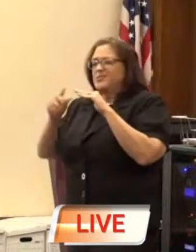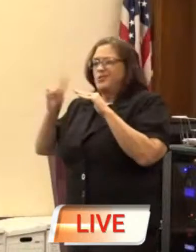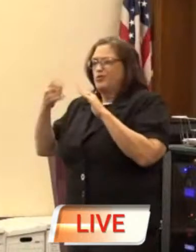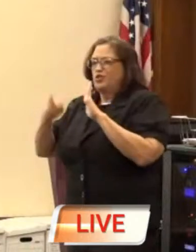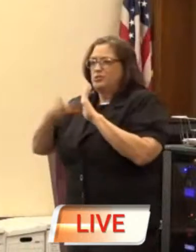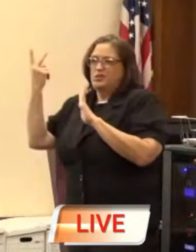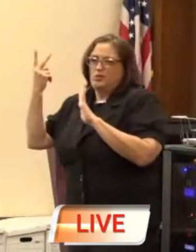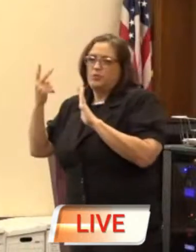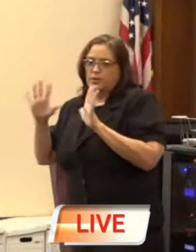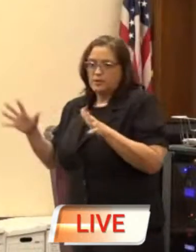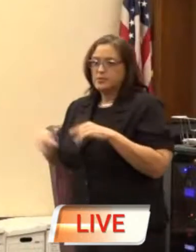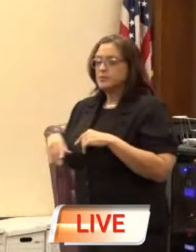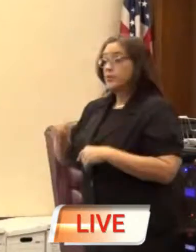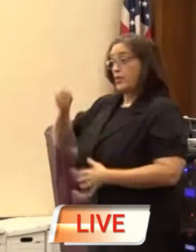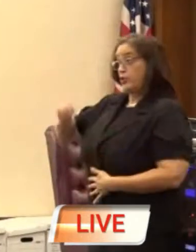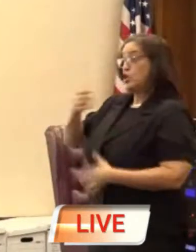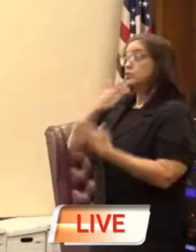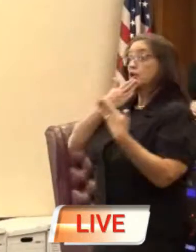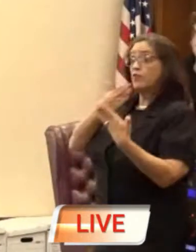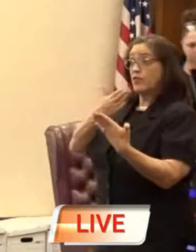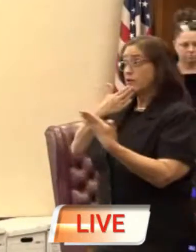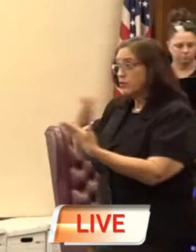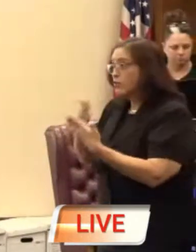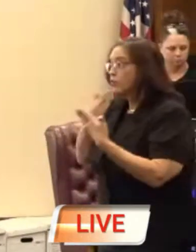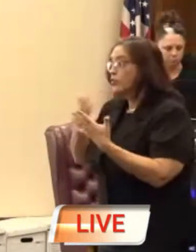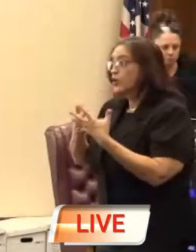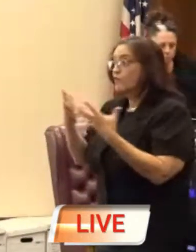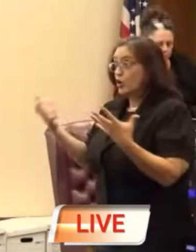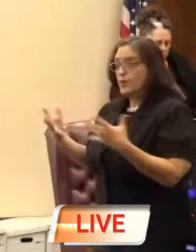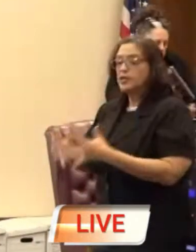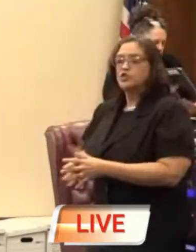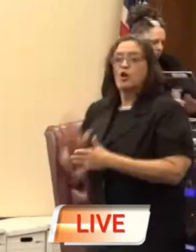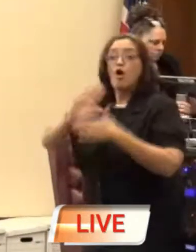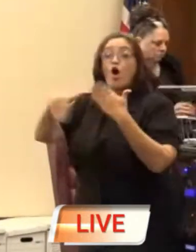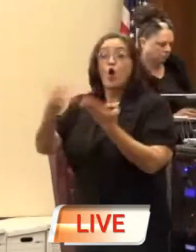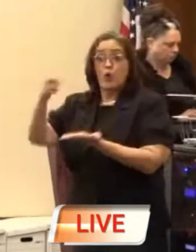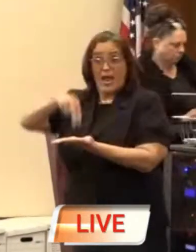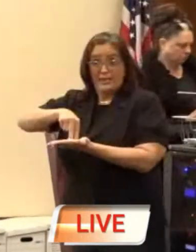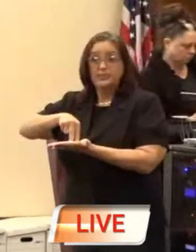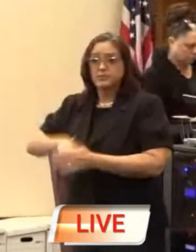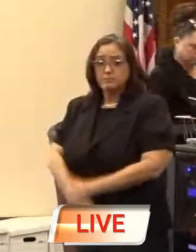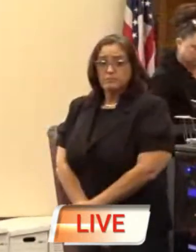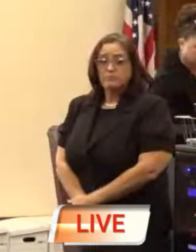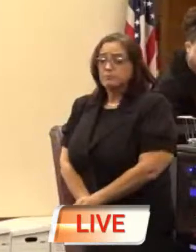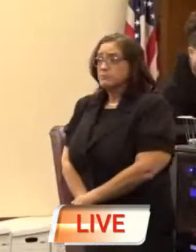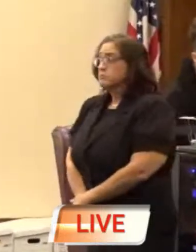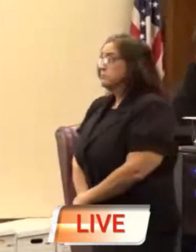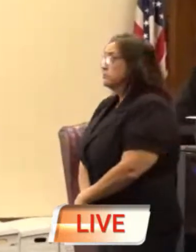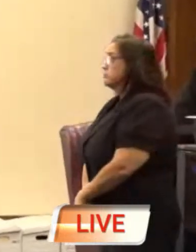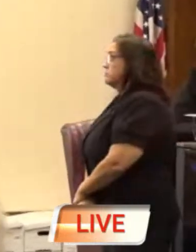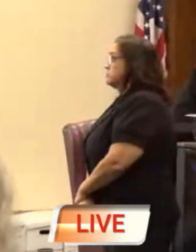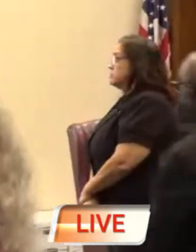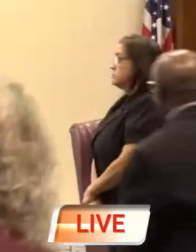folks. Thank you very much. Thank you, Your Honor. All rise.